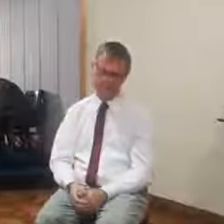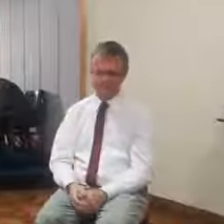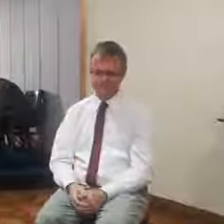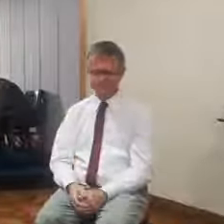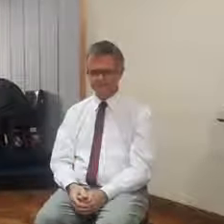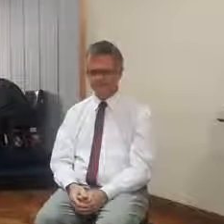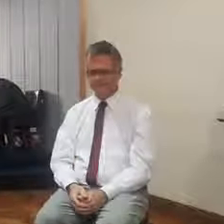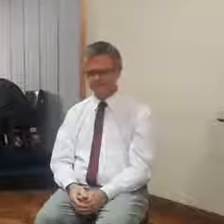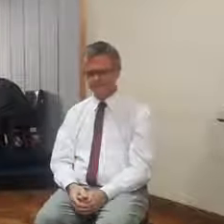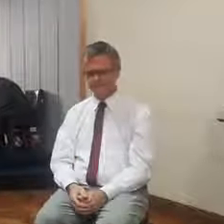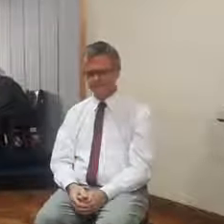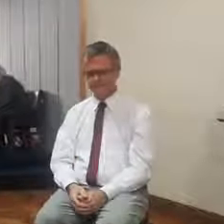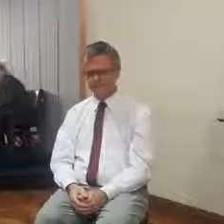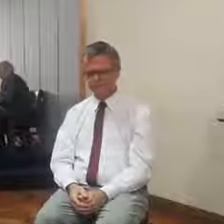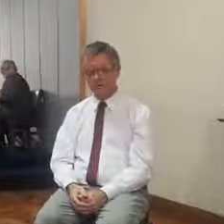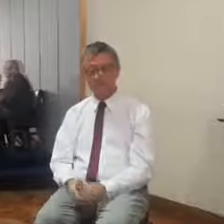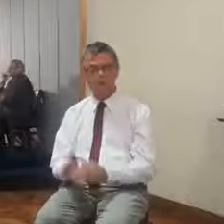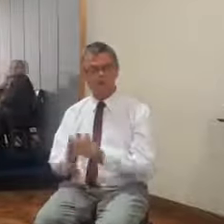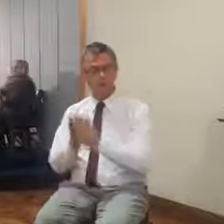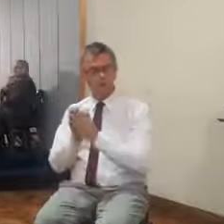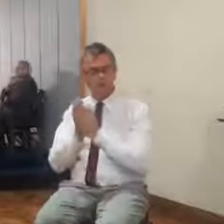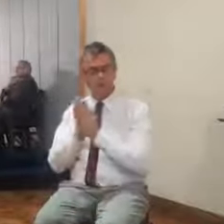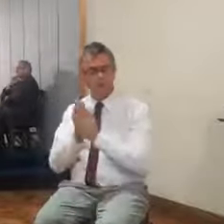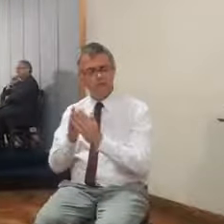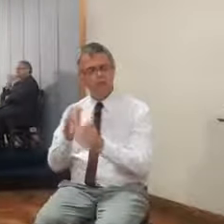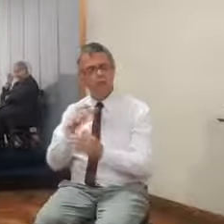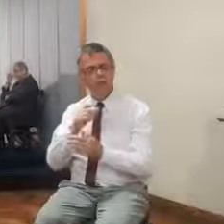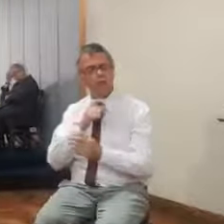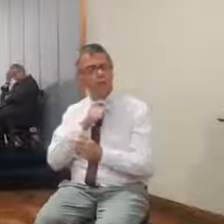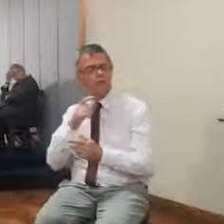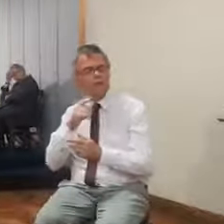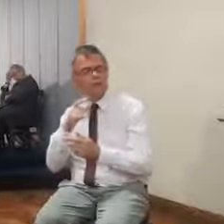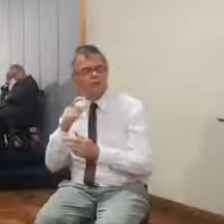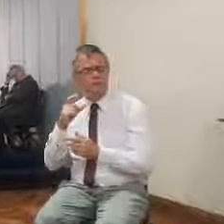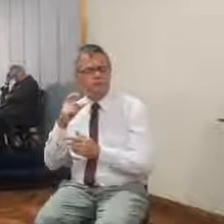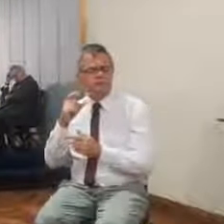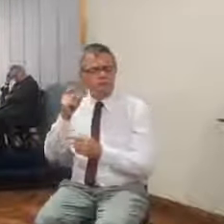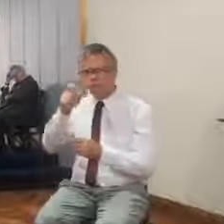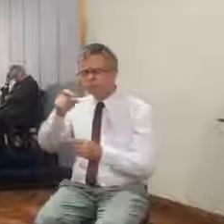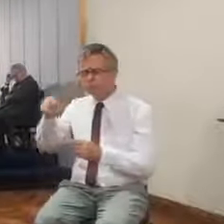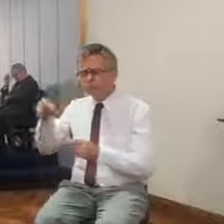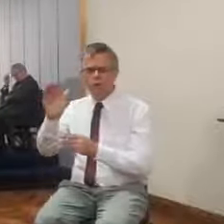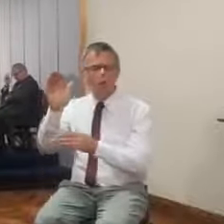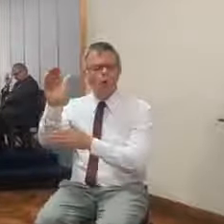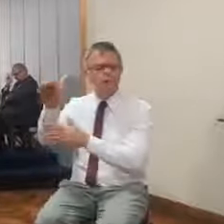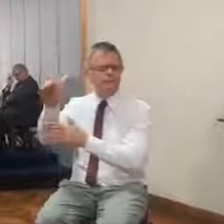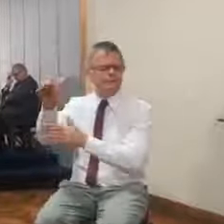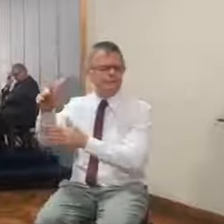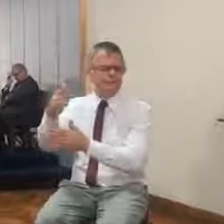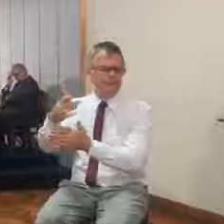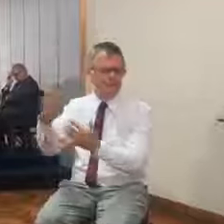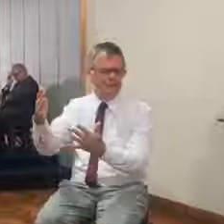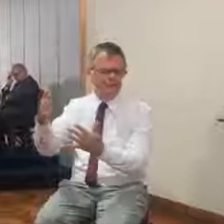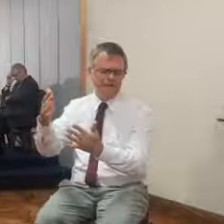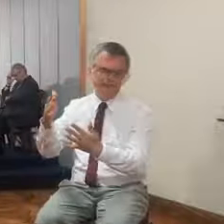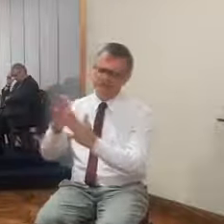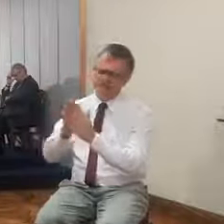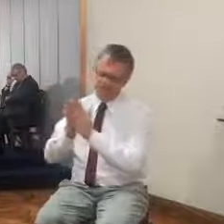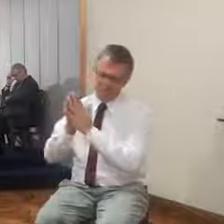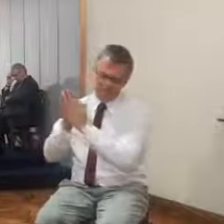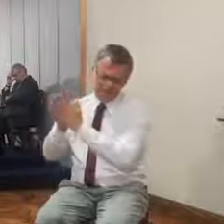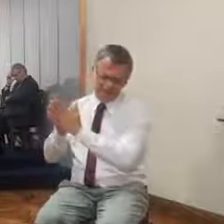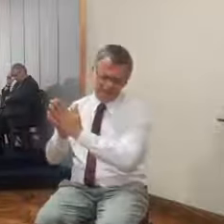of those men that be supporting their work and ministers overseas. Lord, we cry out and plead, Lord, with